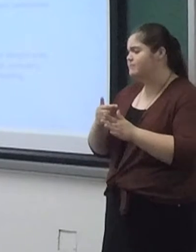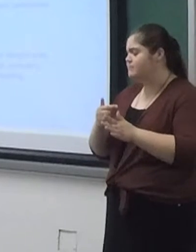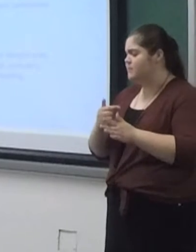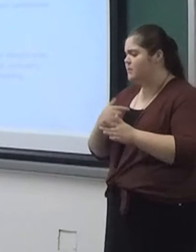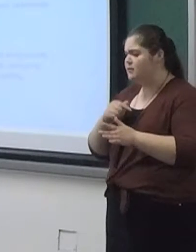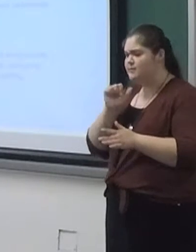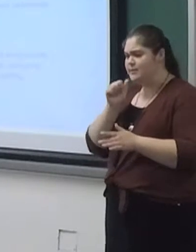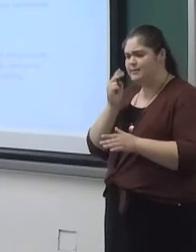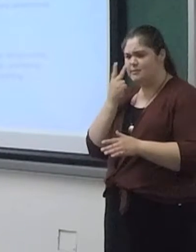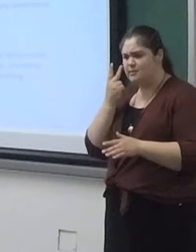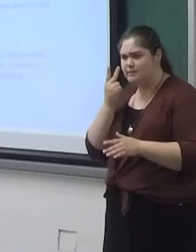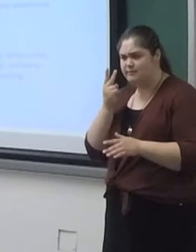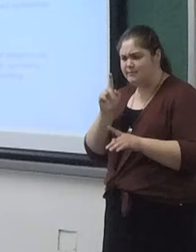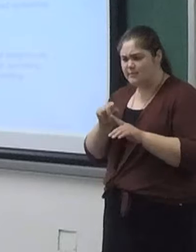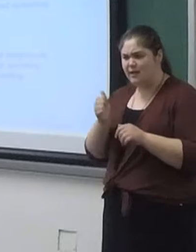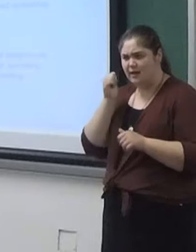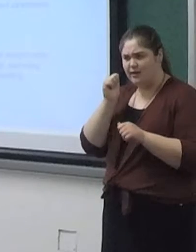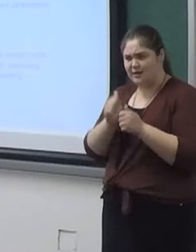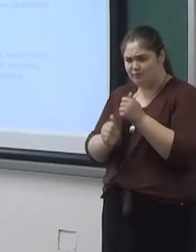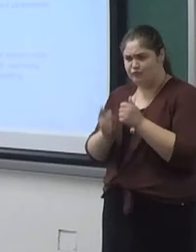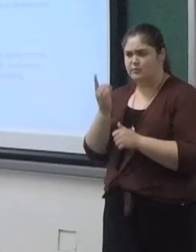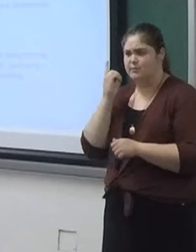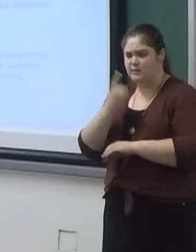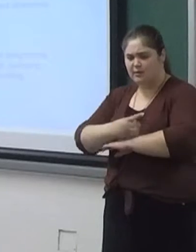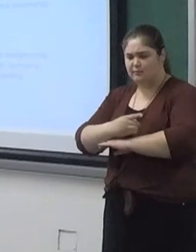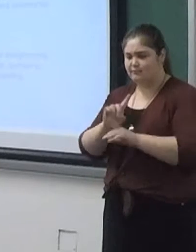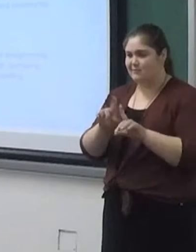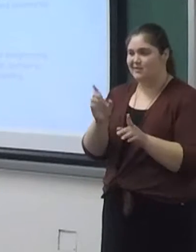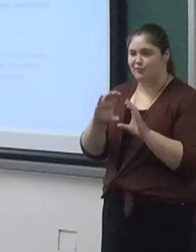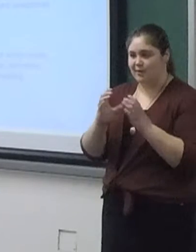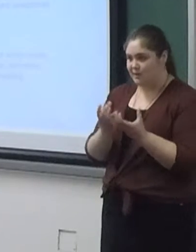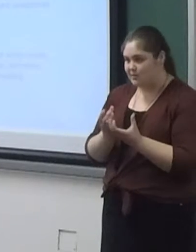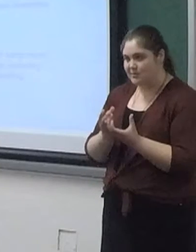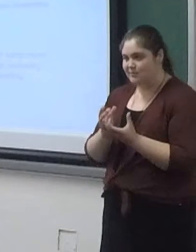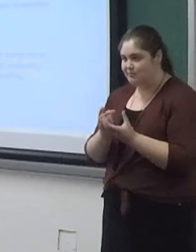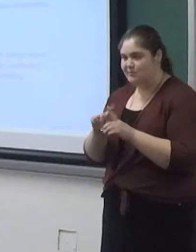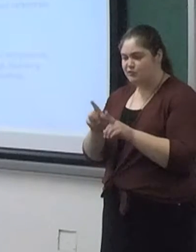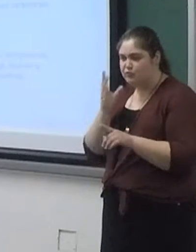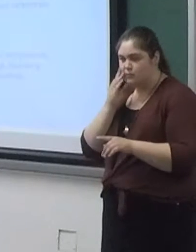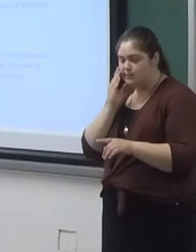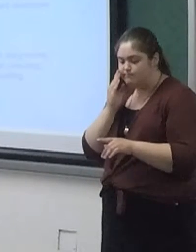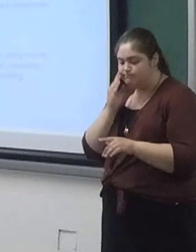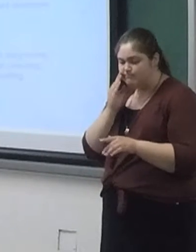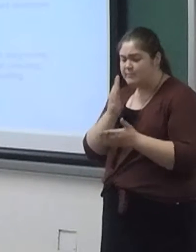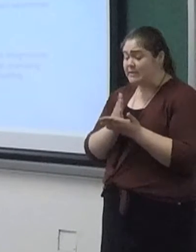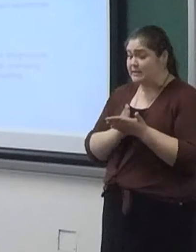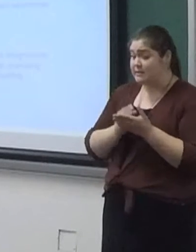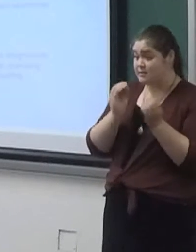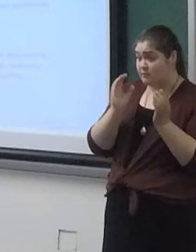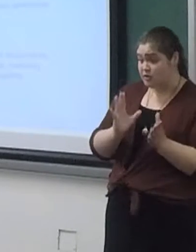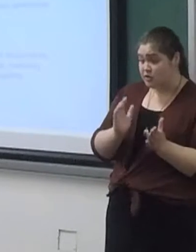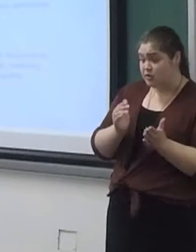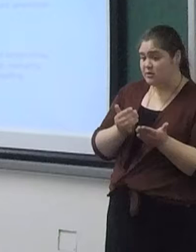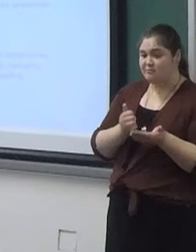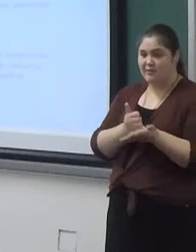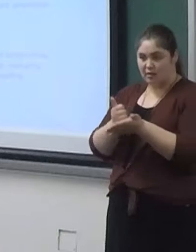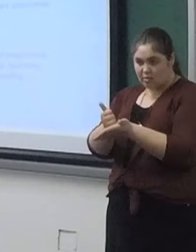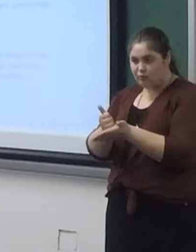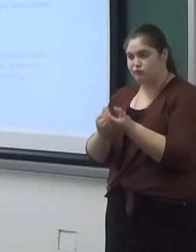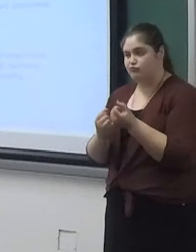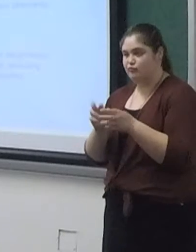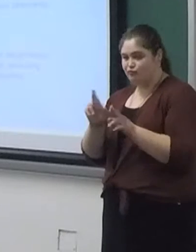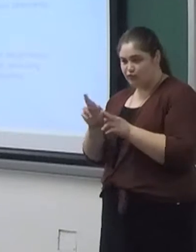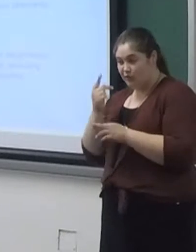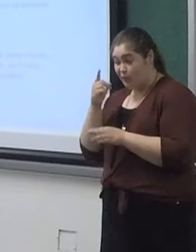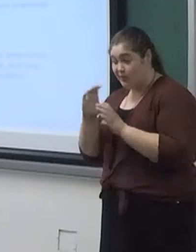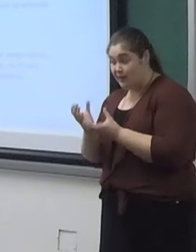go in and see the same thing every day. I got to experience, different classes, and some of the teachers would prep you for the classes, others wouldn't, so it might